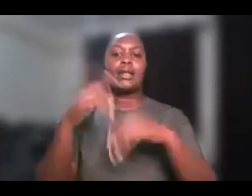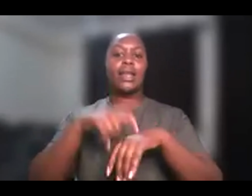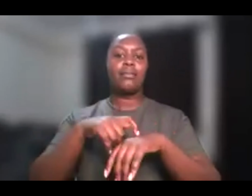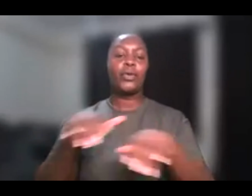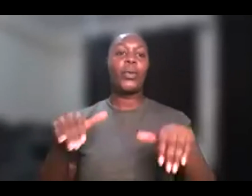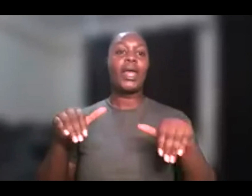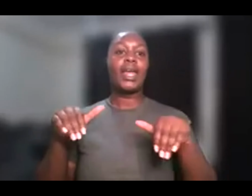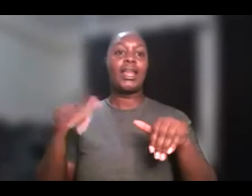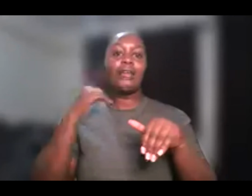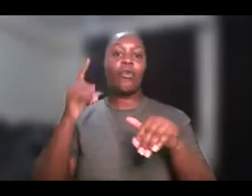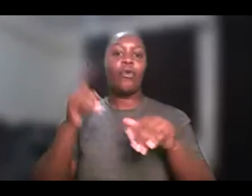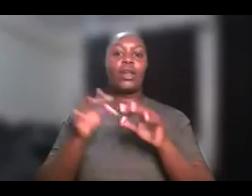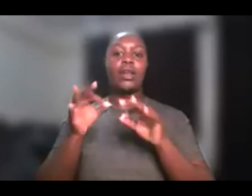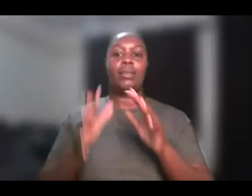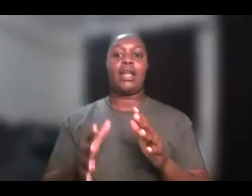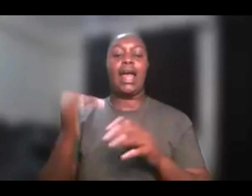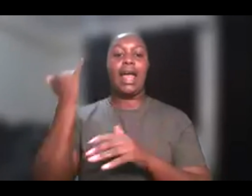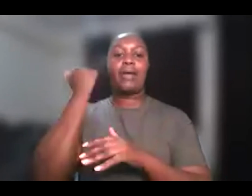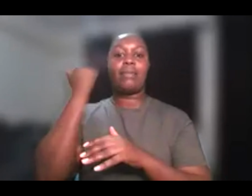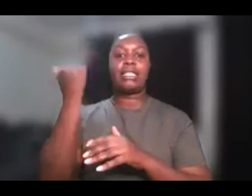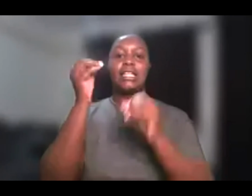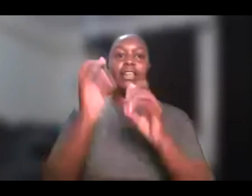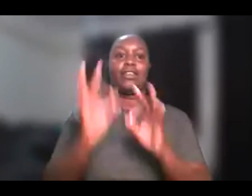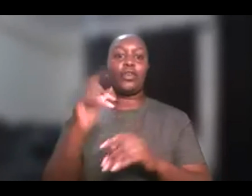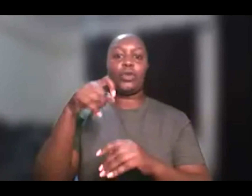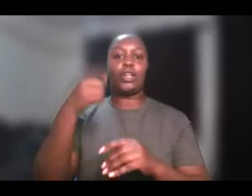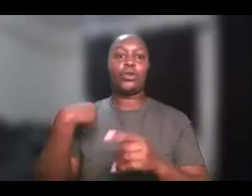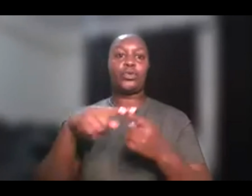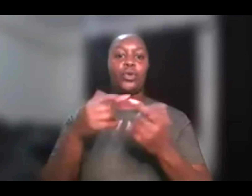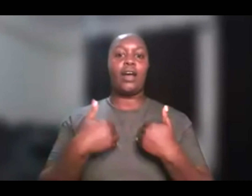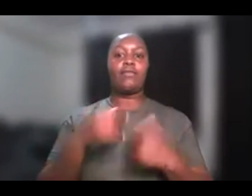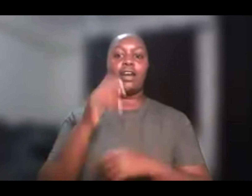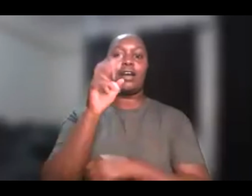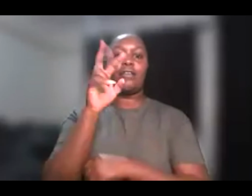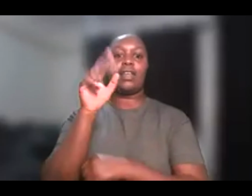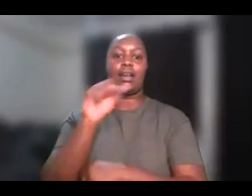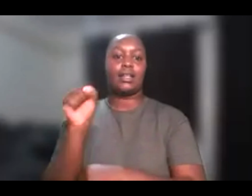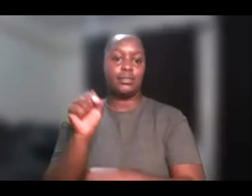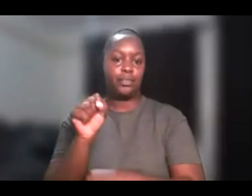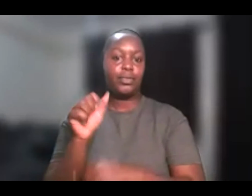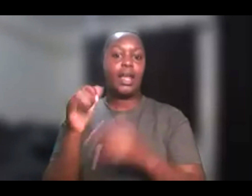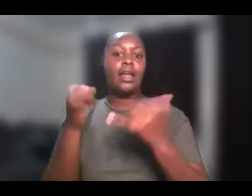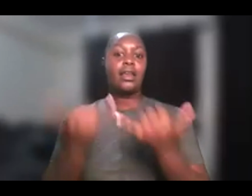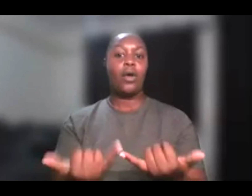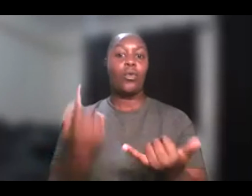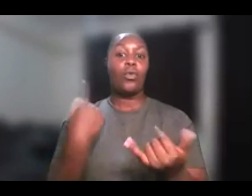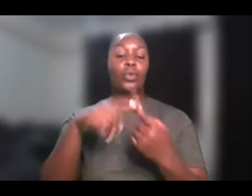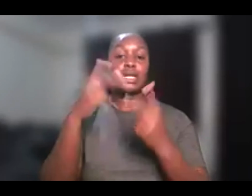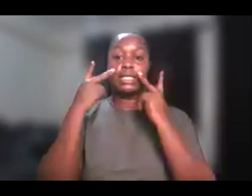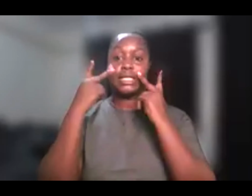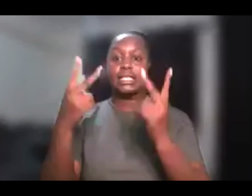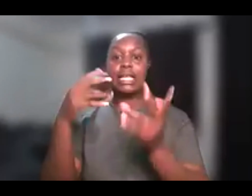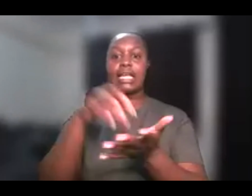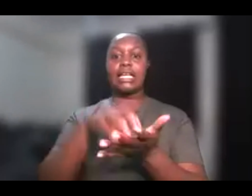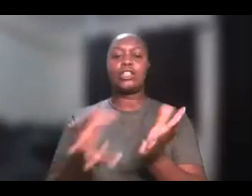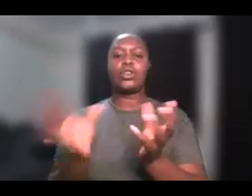would be. And we see a lot of use cases across education, healthcare, public spaces, workplace, safety, and even